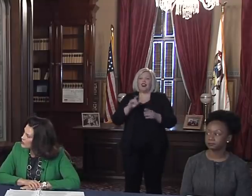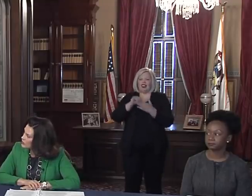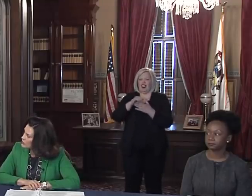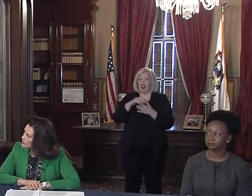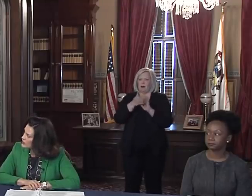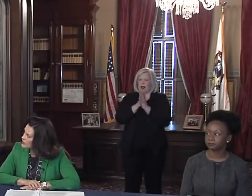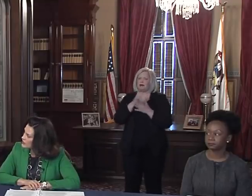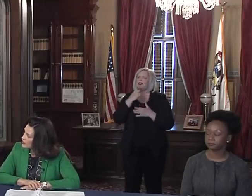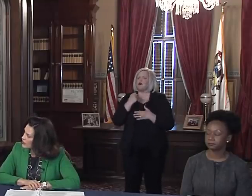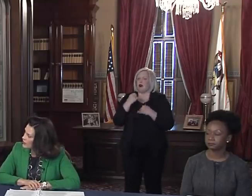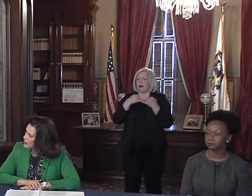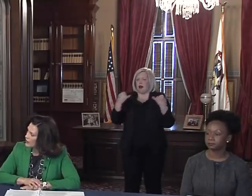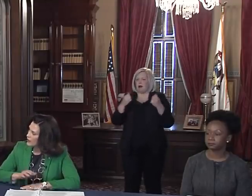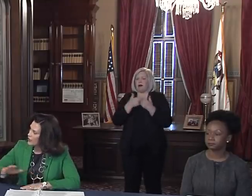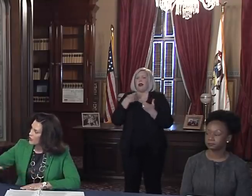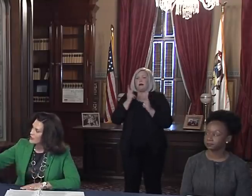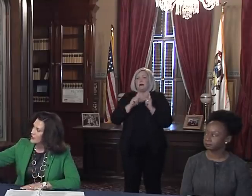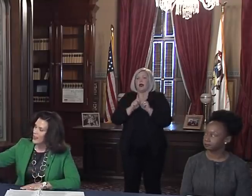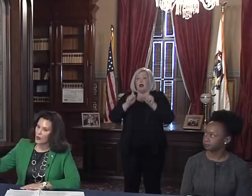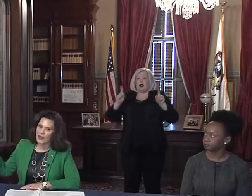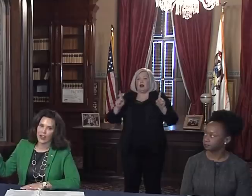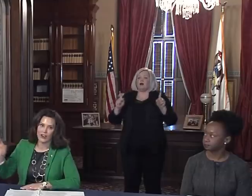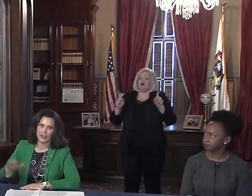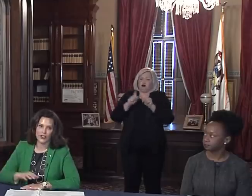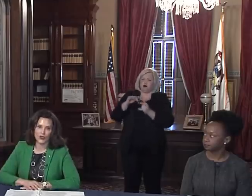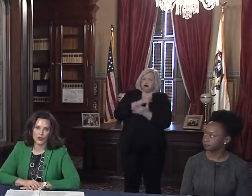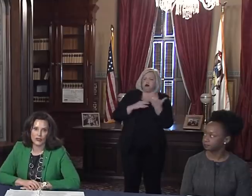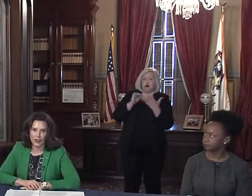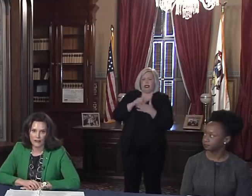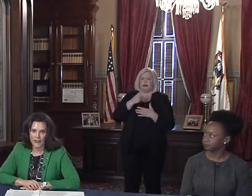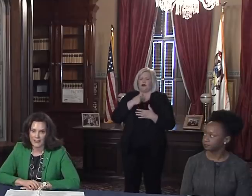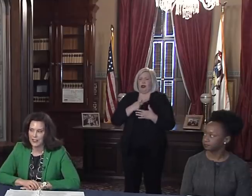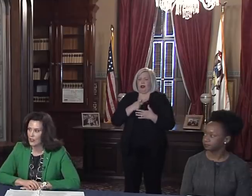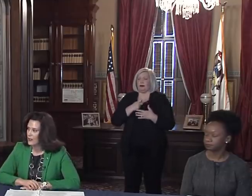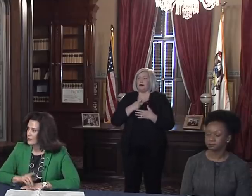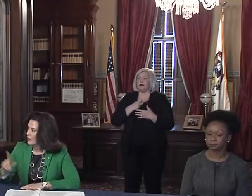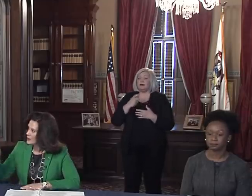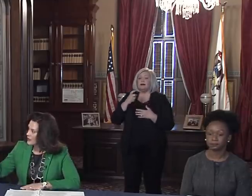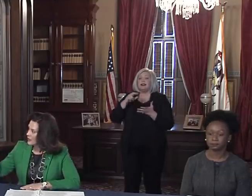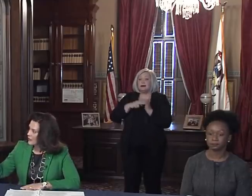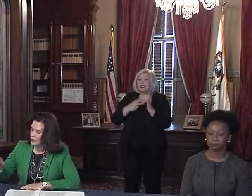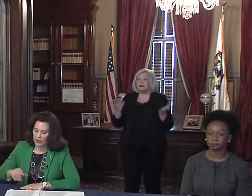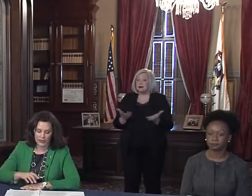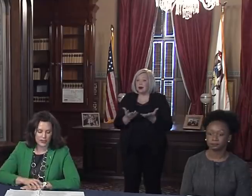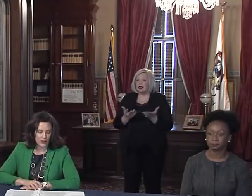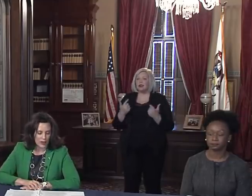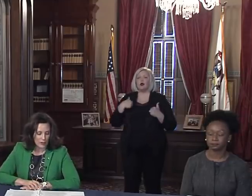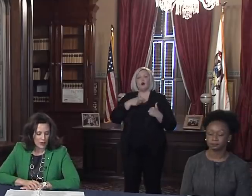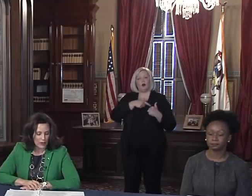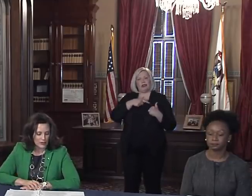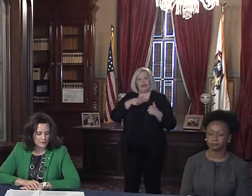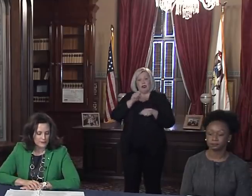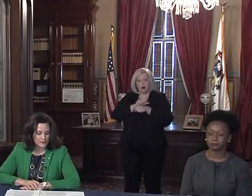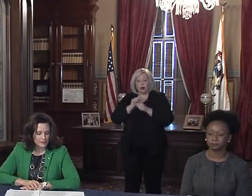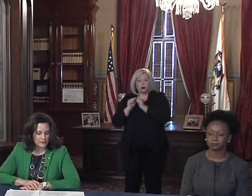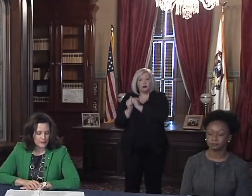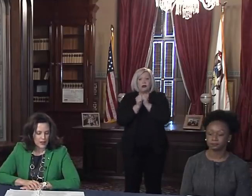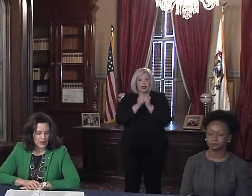without social distancing. You can see that we are in control of our fate here, and it depends on every one of us doing our